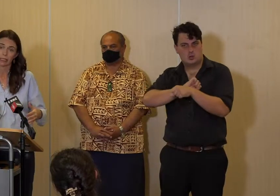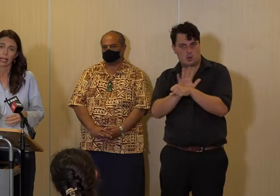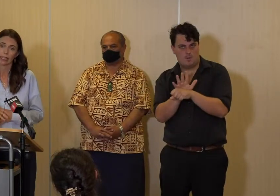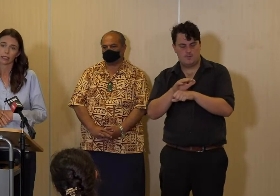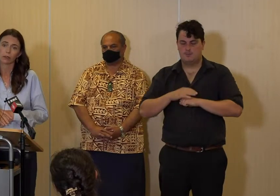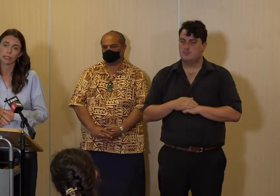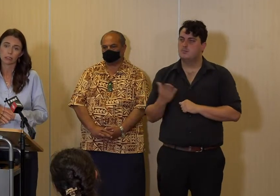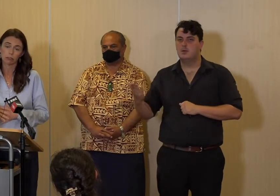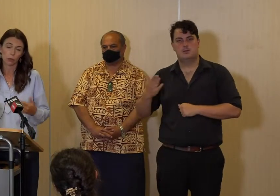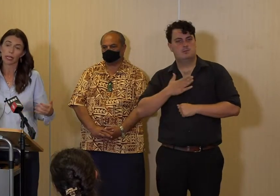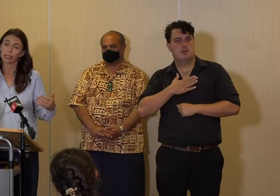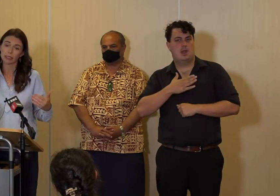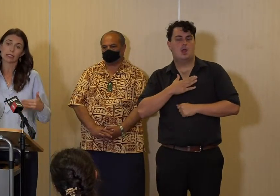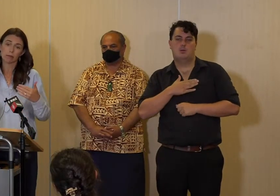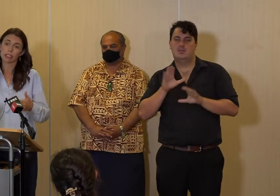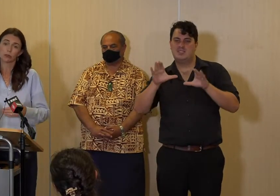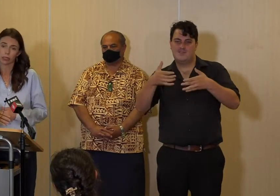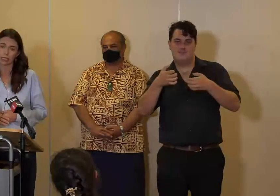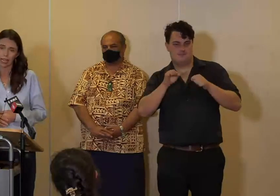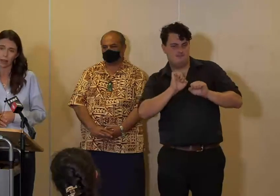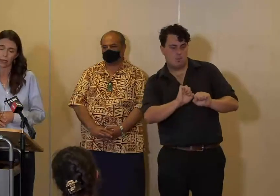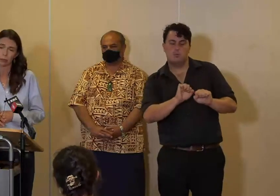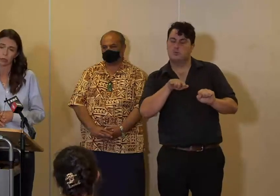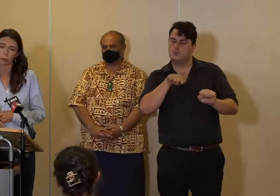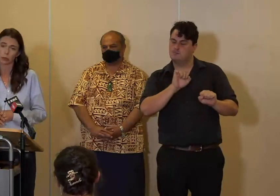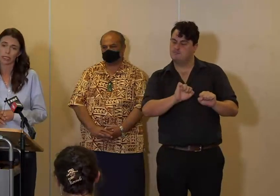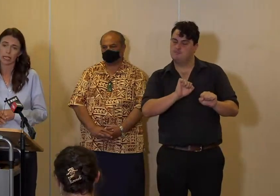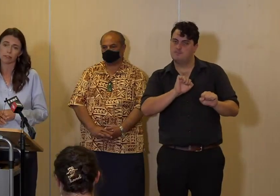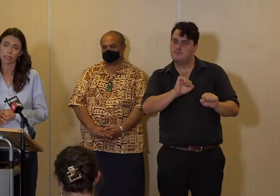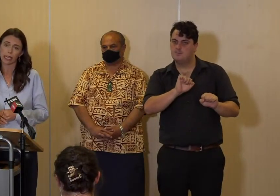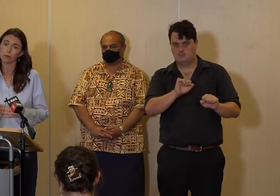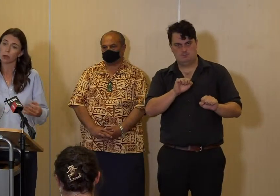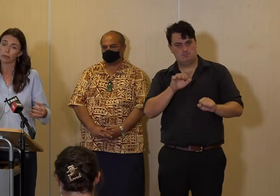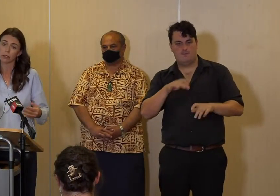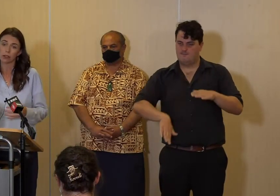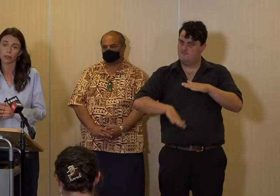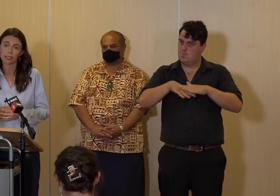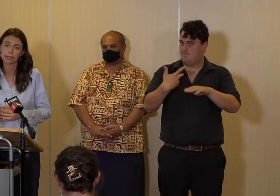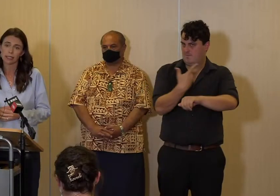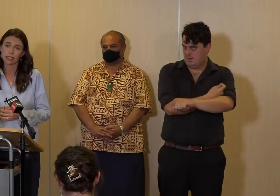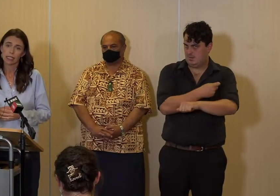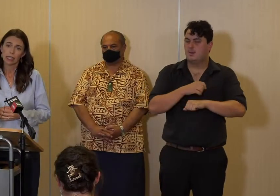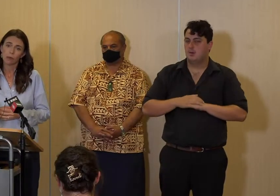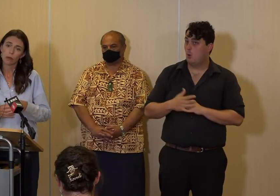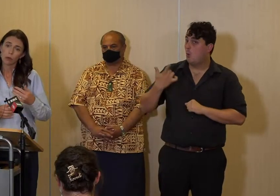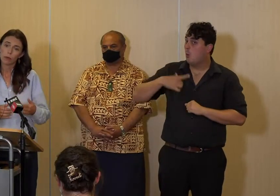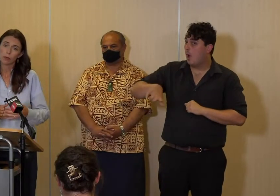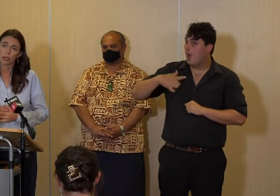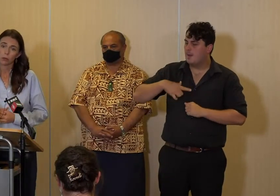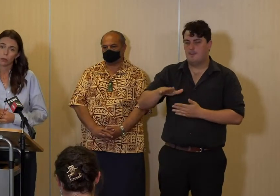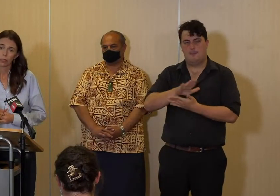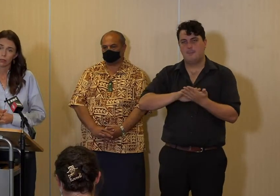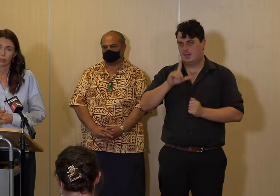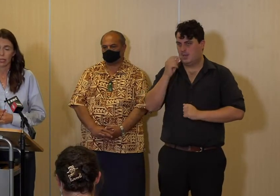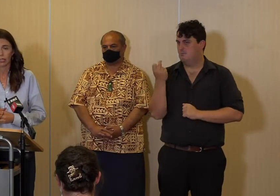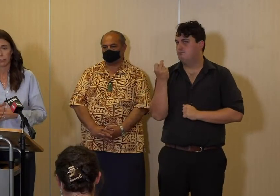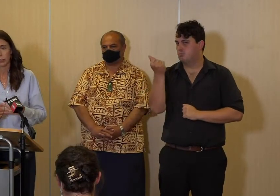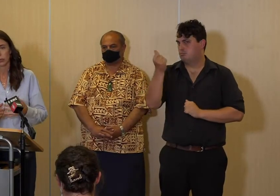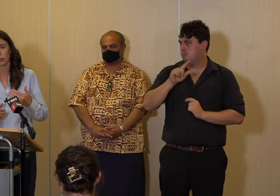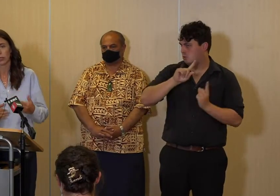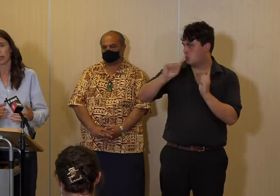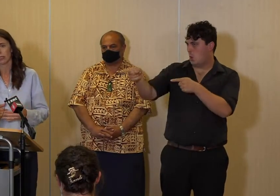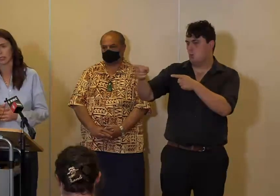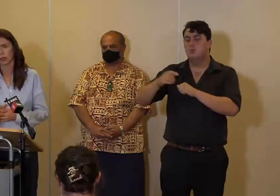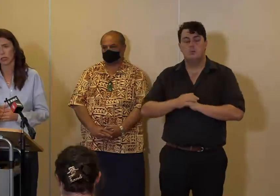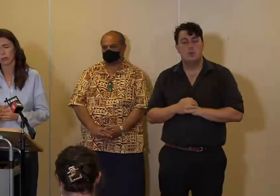fully vaccinated, and the reason for that is to make sure that they are able to deploy safely at a moment's notice. We will be working with